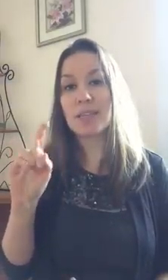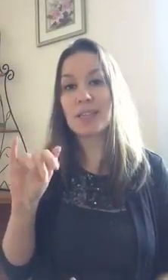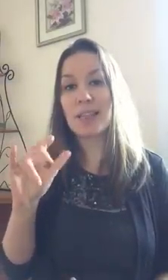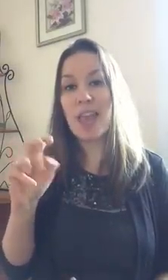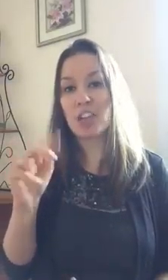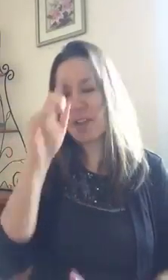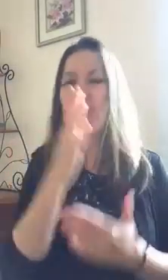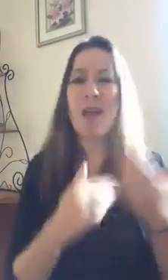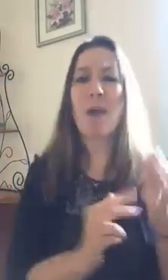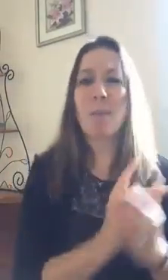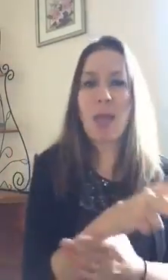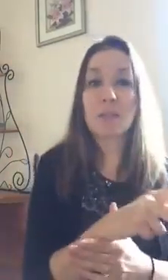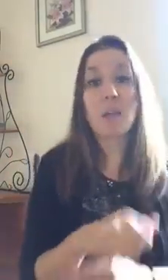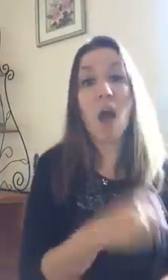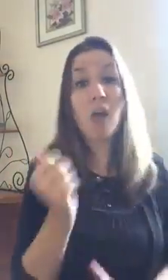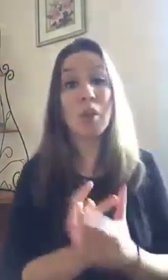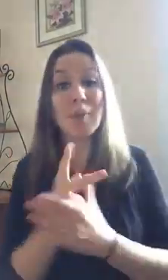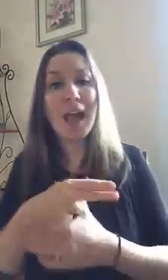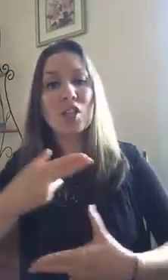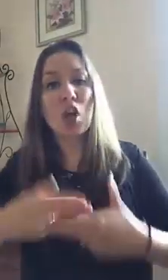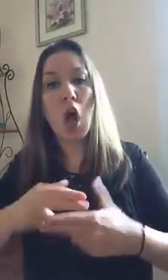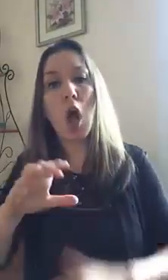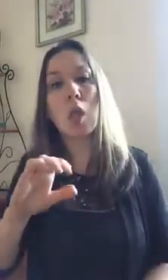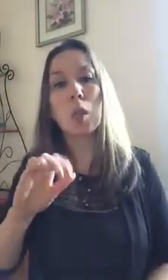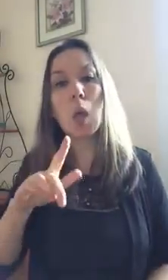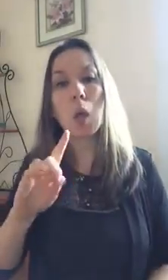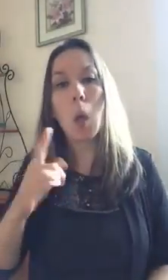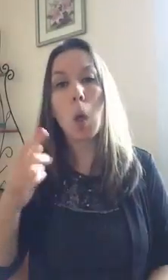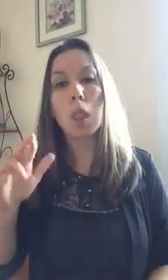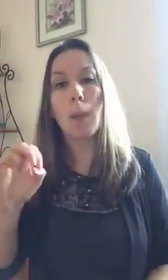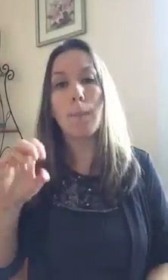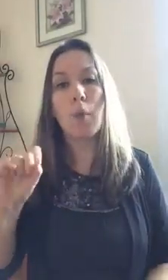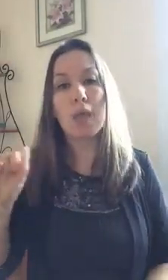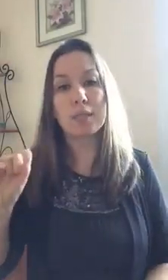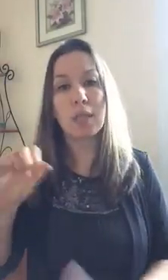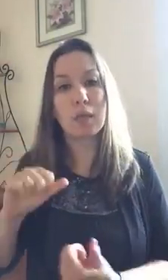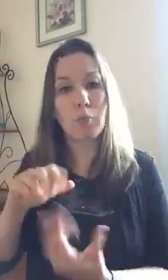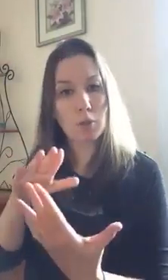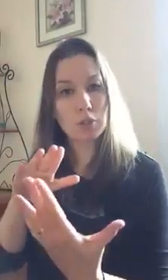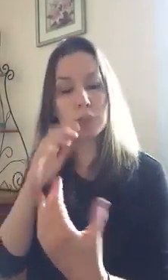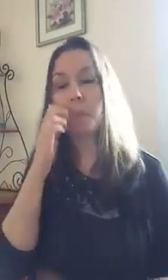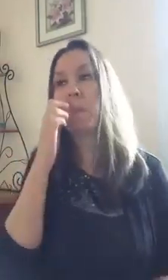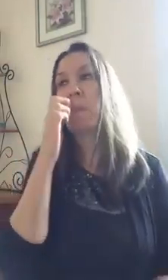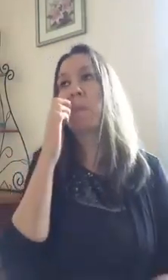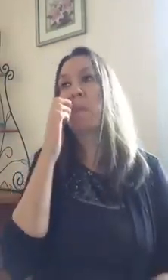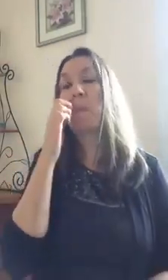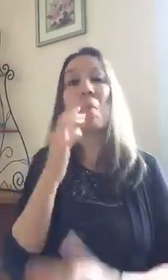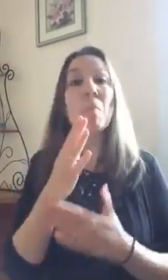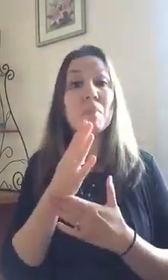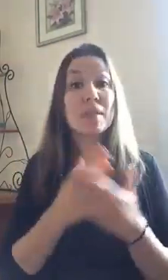cold pressing techniques for other oils from other plants. And some of the things that they get, some plants that they get have to